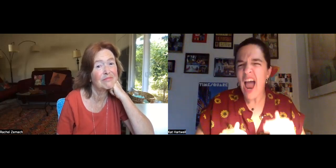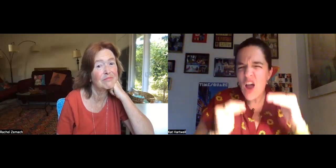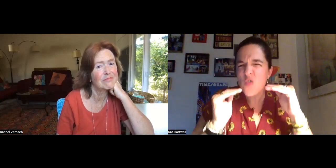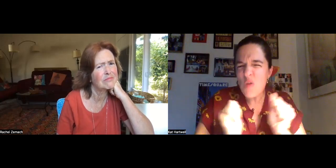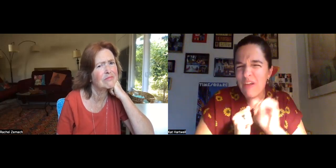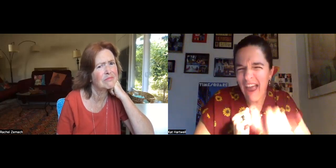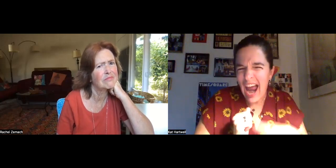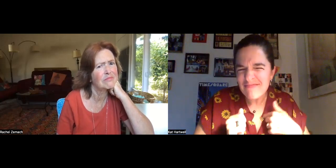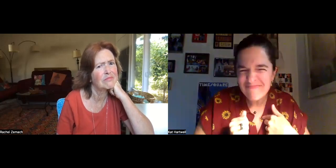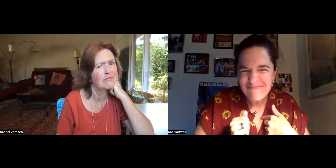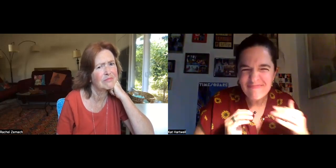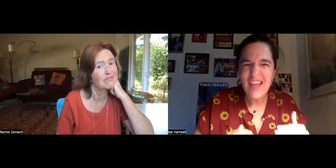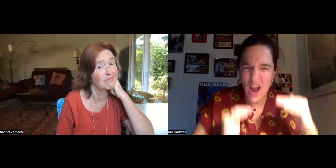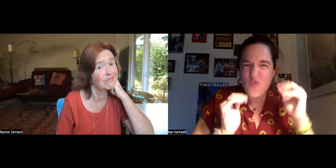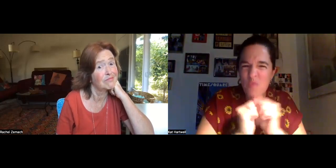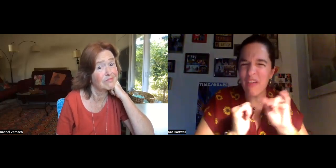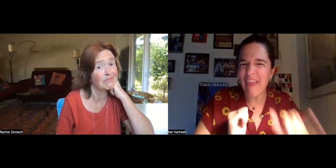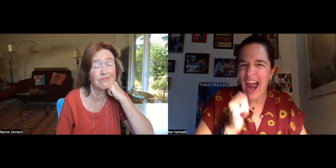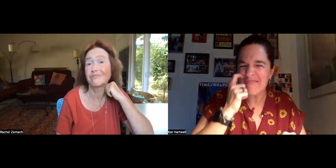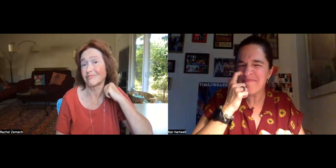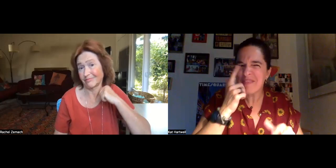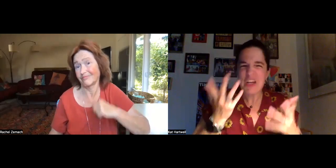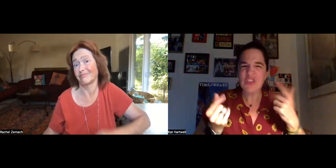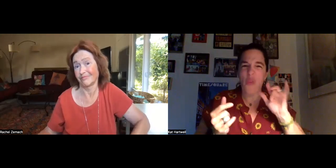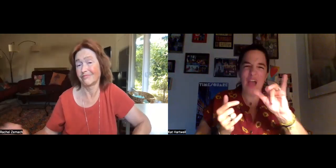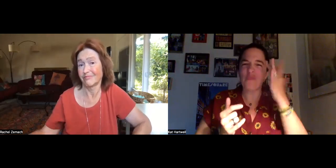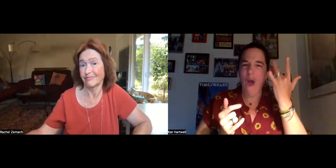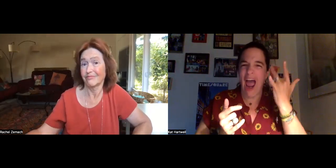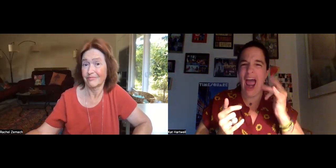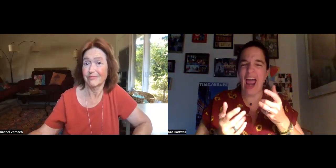I grew up with that. I grew up with that. That's why